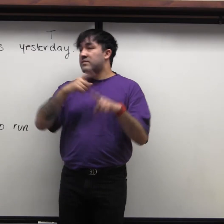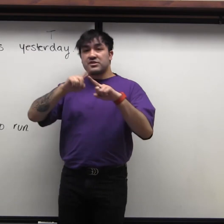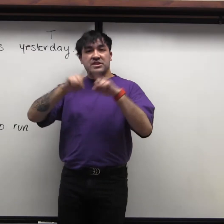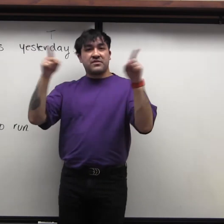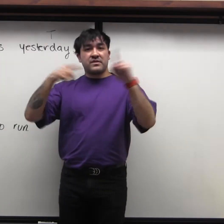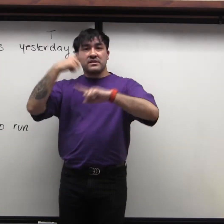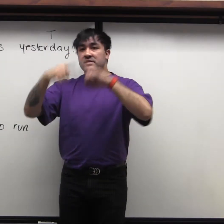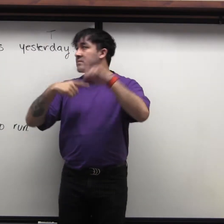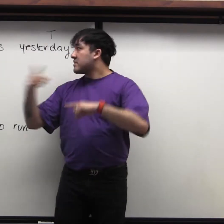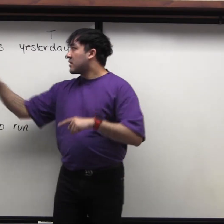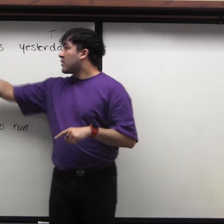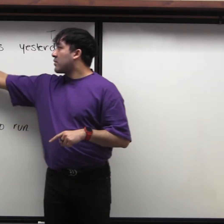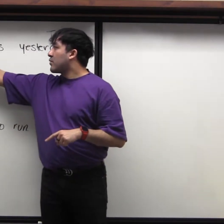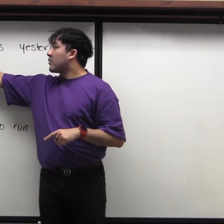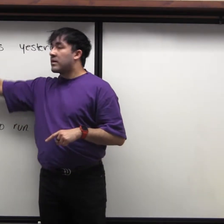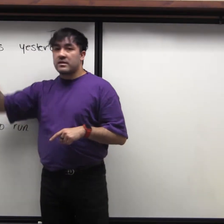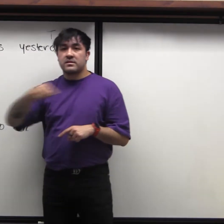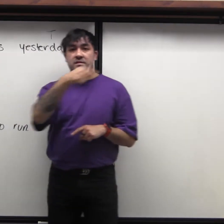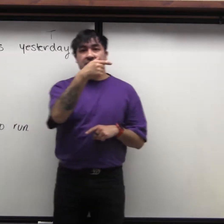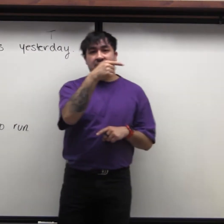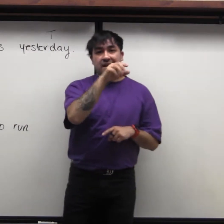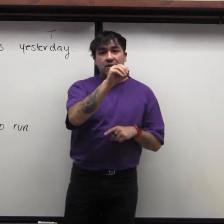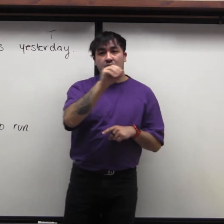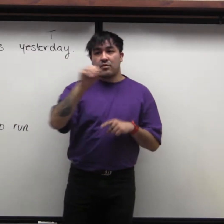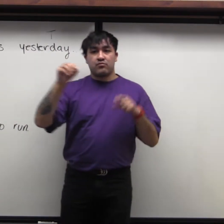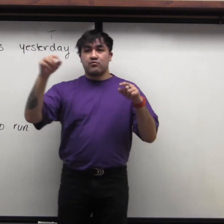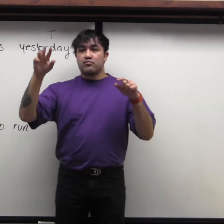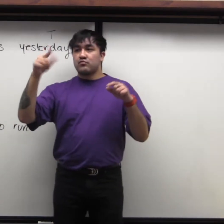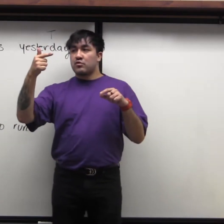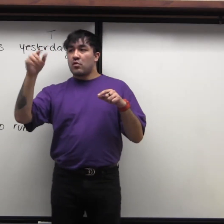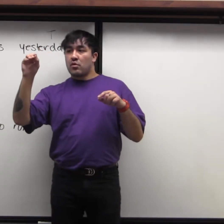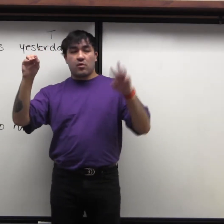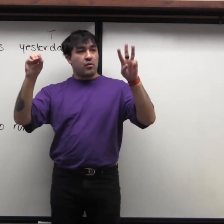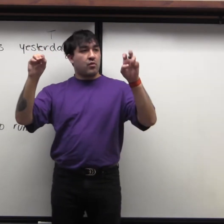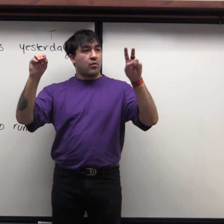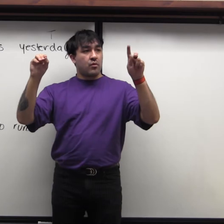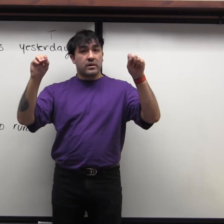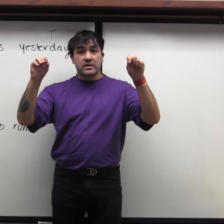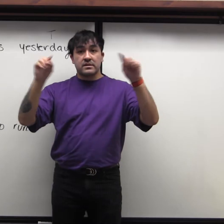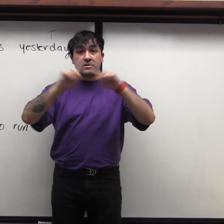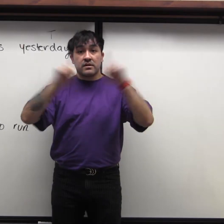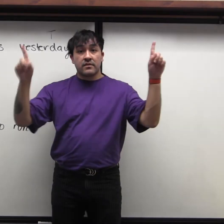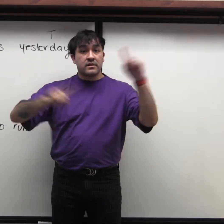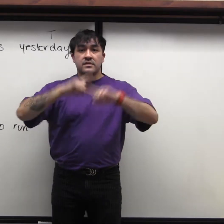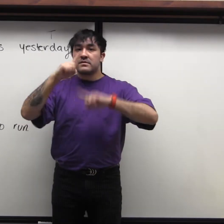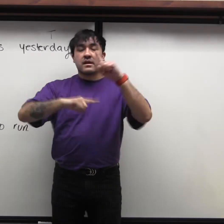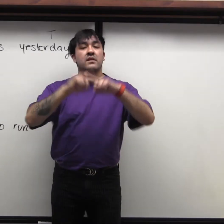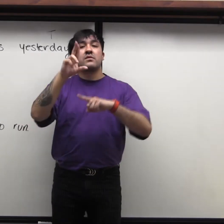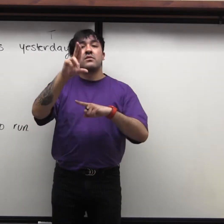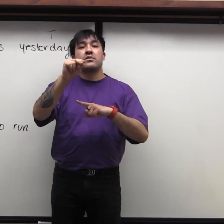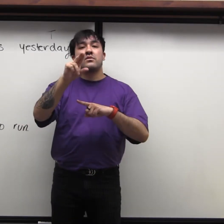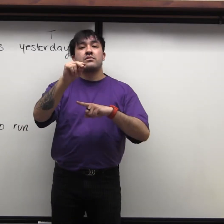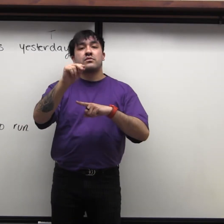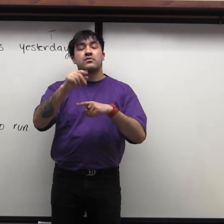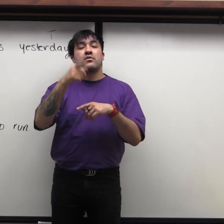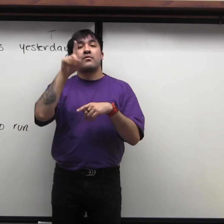ASL, we don't have different signs for go versus going versus went. There's no difference in